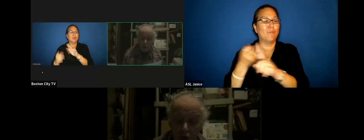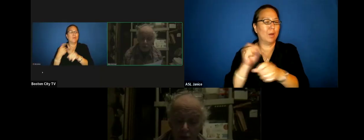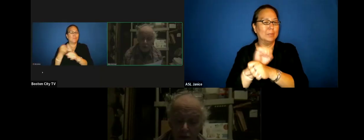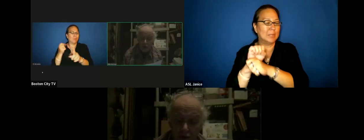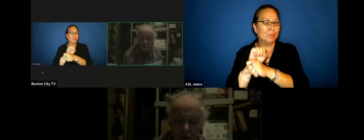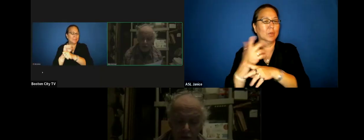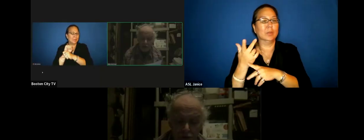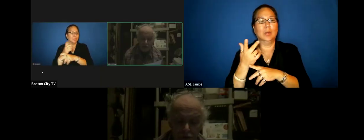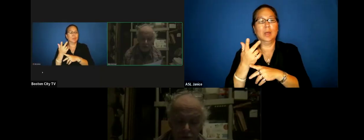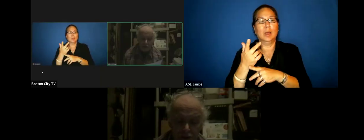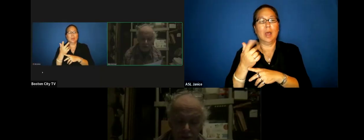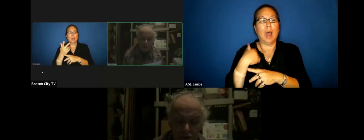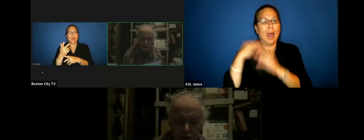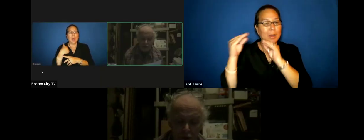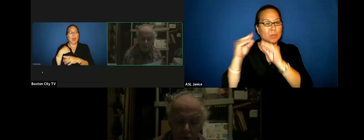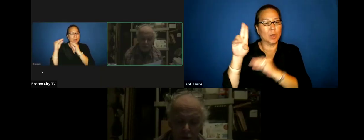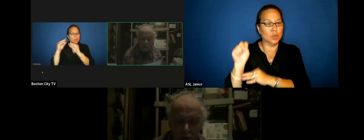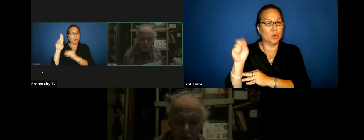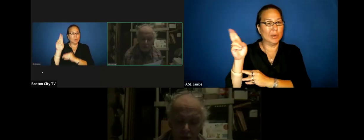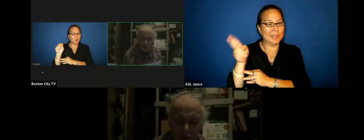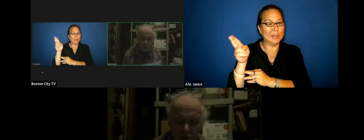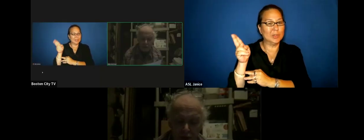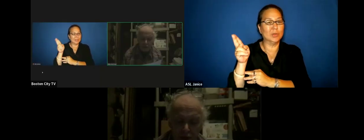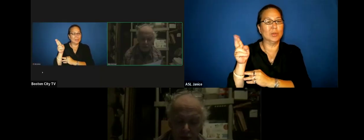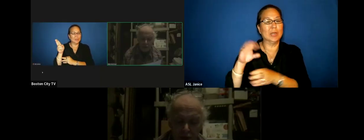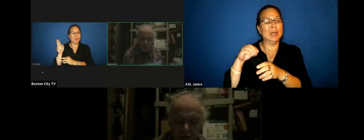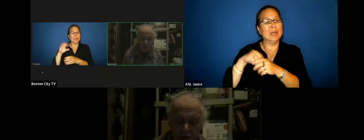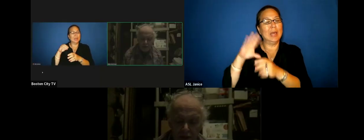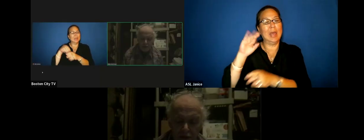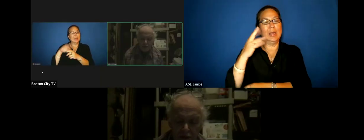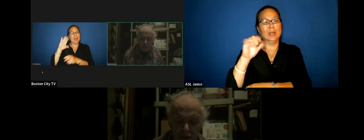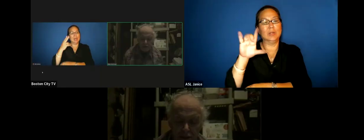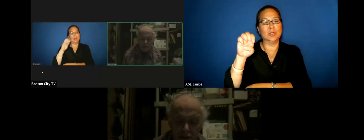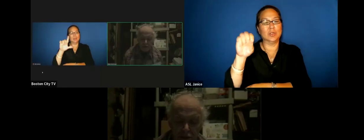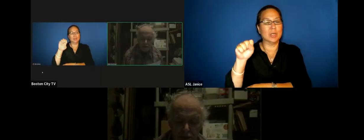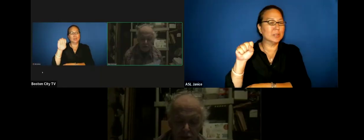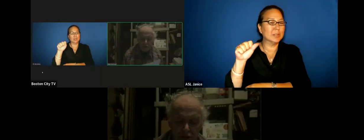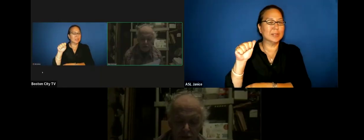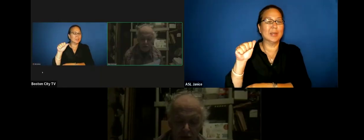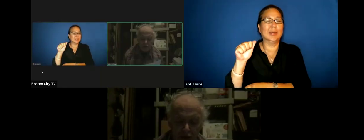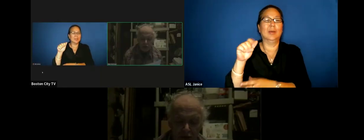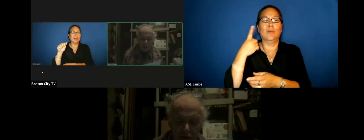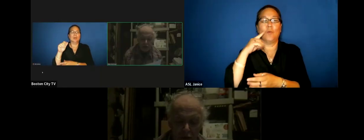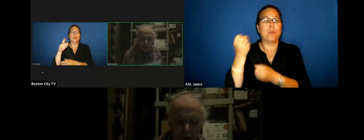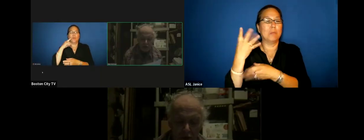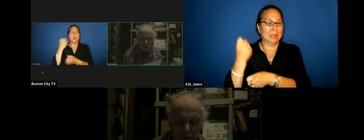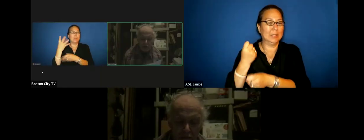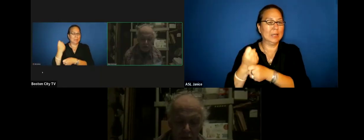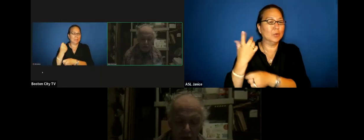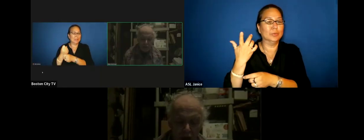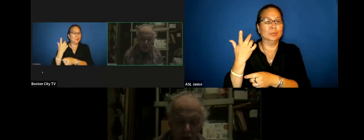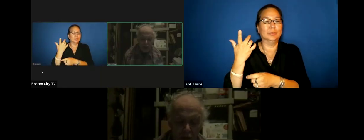or taught that those who resisted this law were lawbreakers. Instead, their resistance was justified and